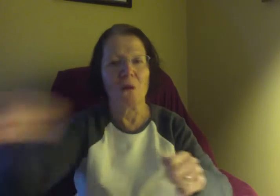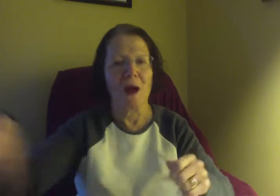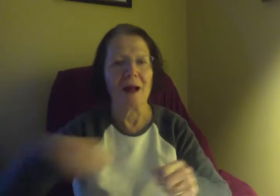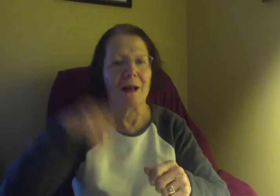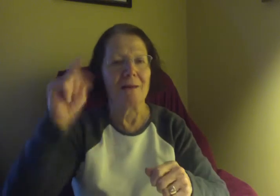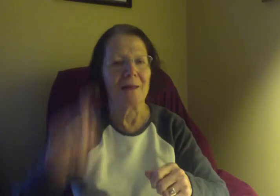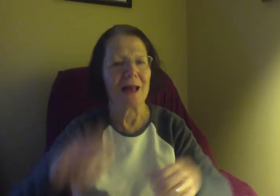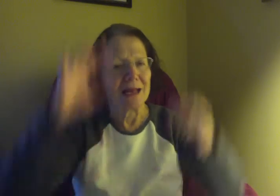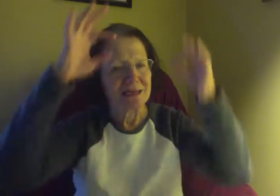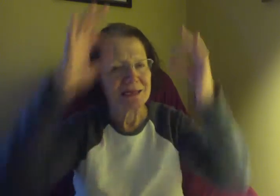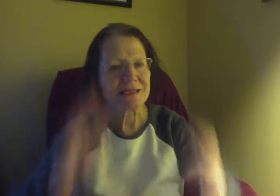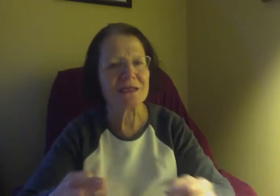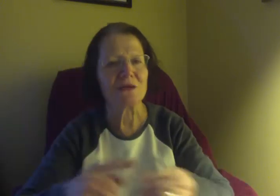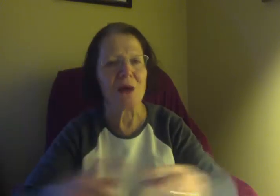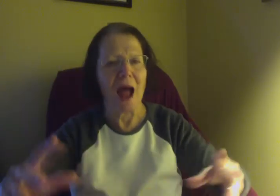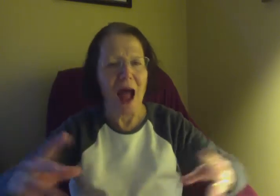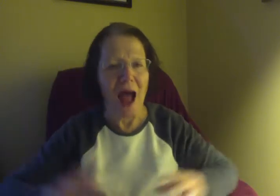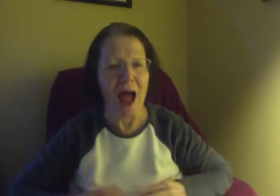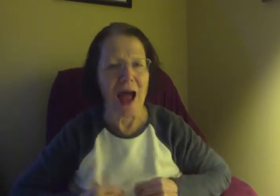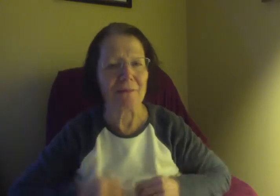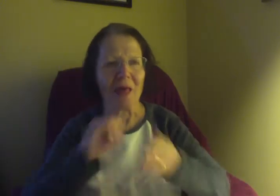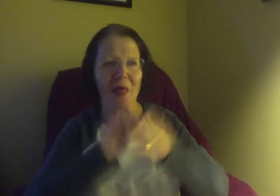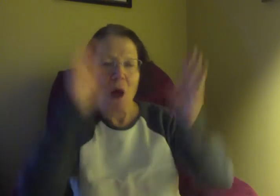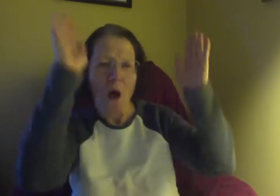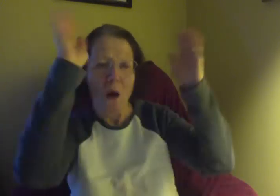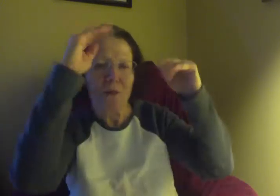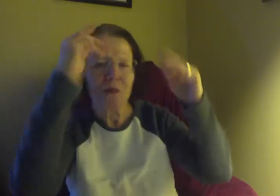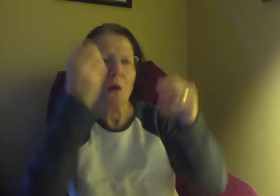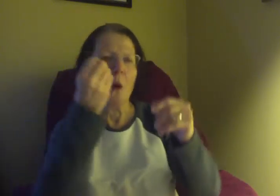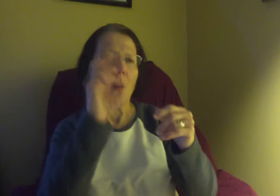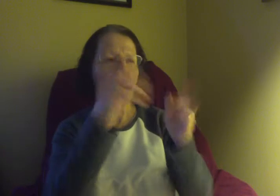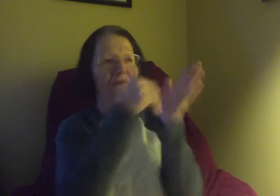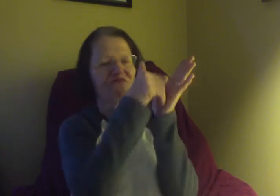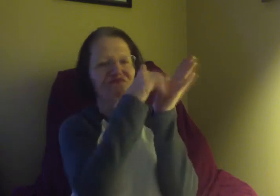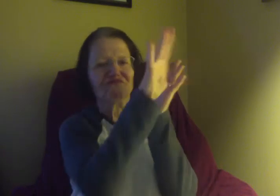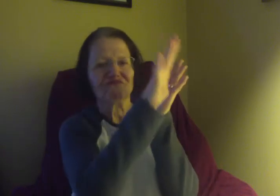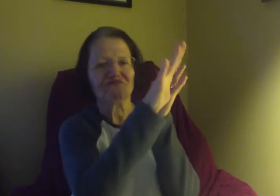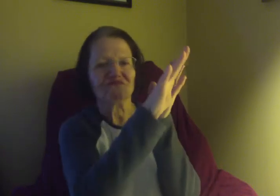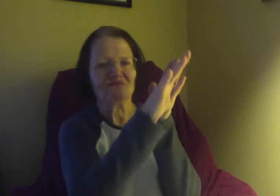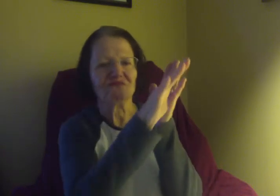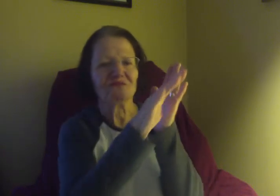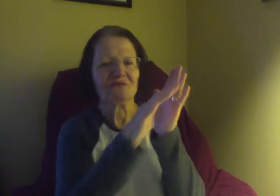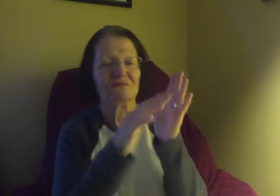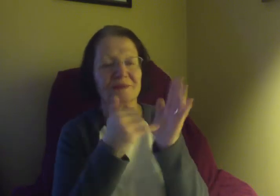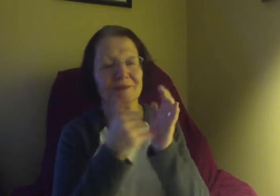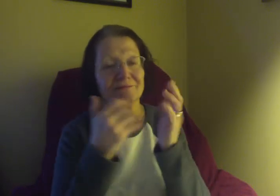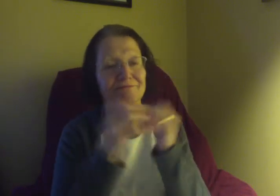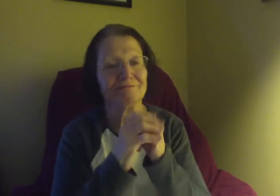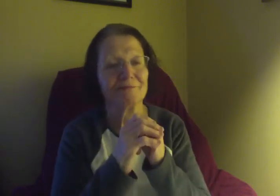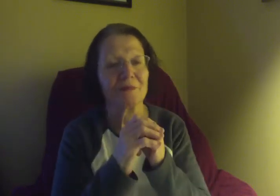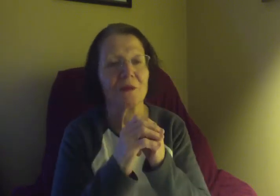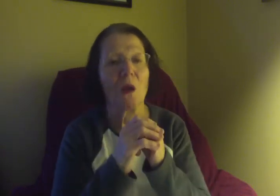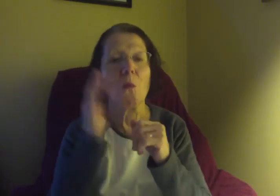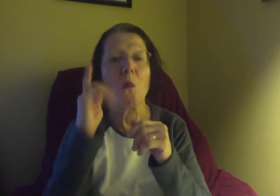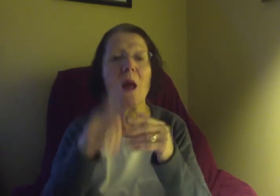go the next one. going to the next one. But